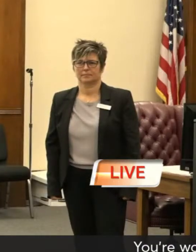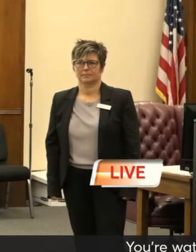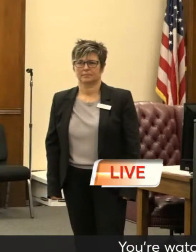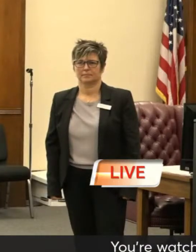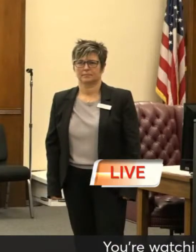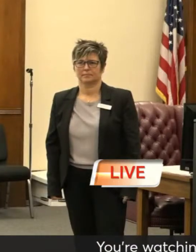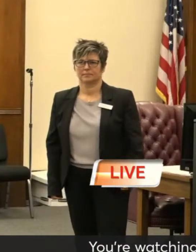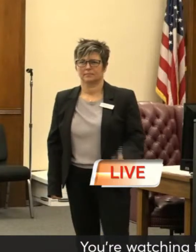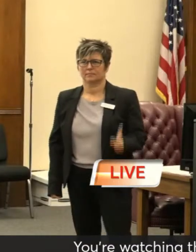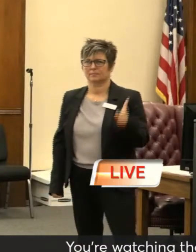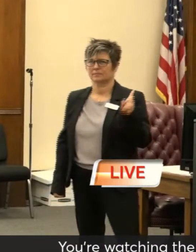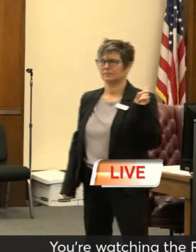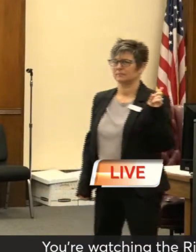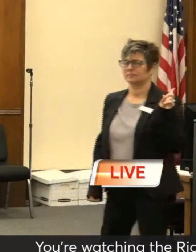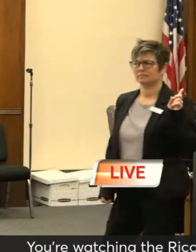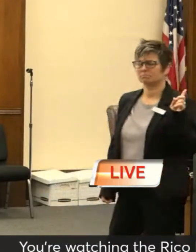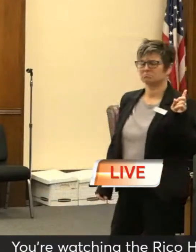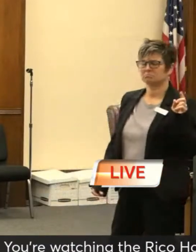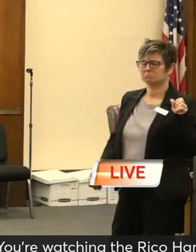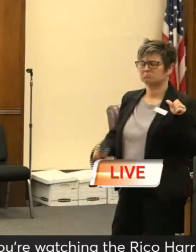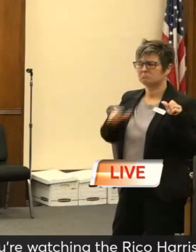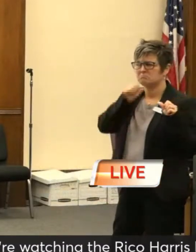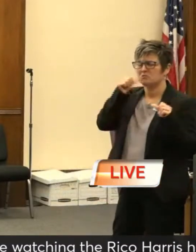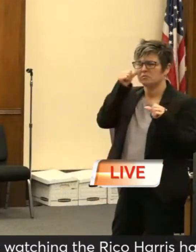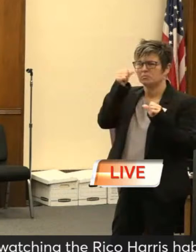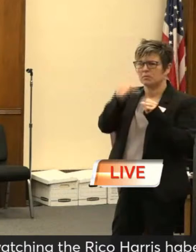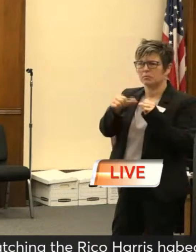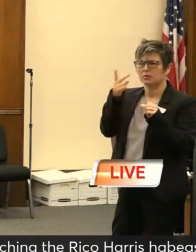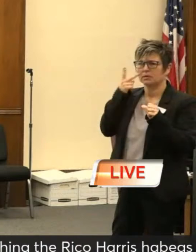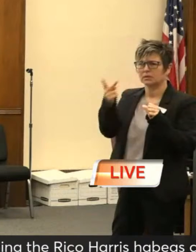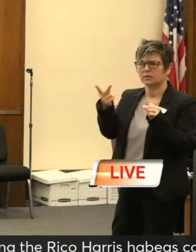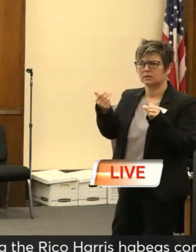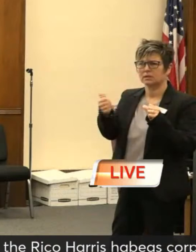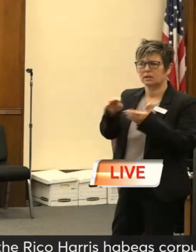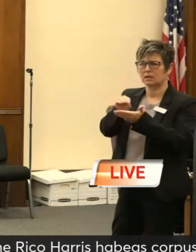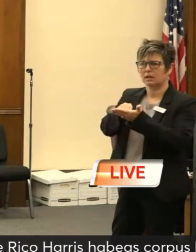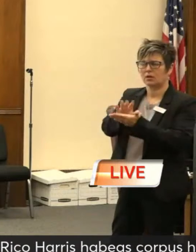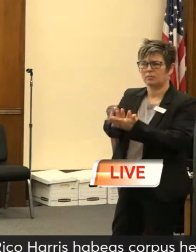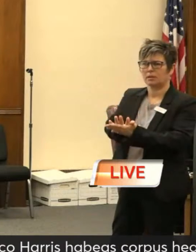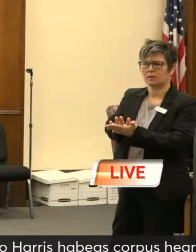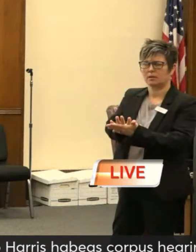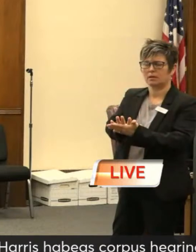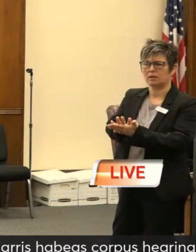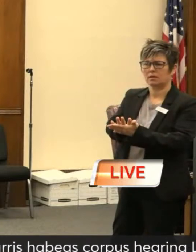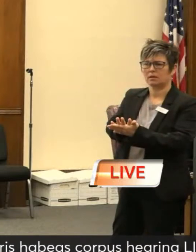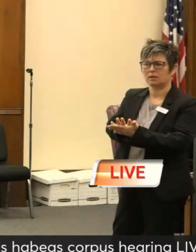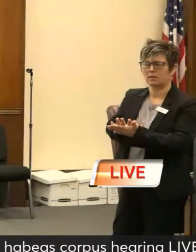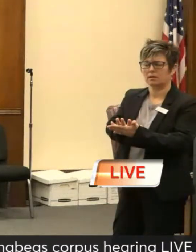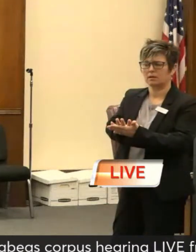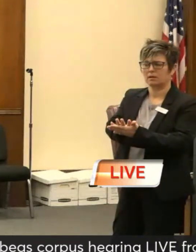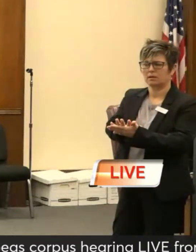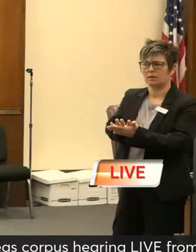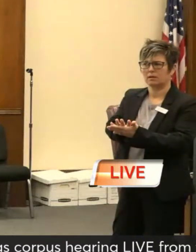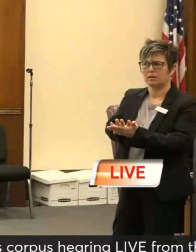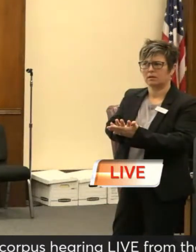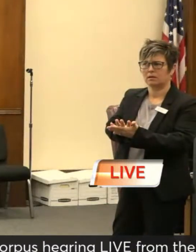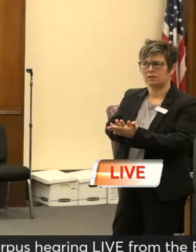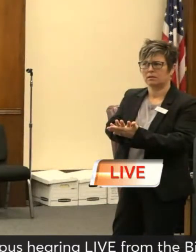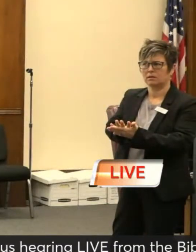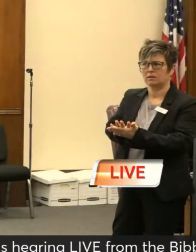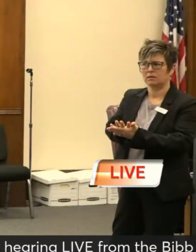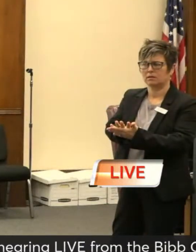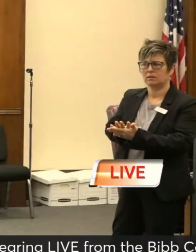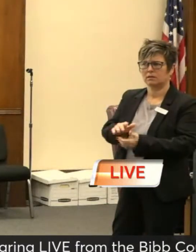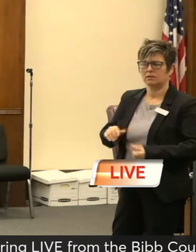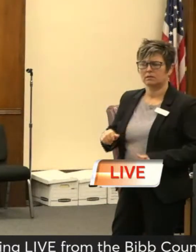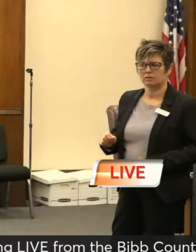I don't remember seeing a document with that on it. I mean, she talked about some of